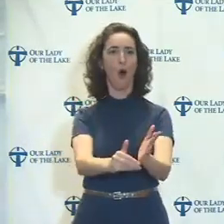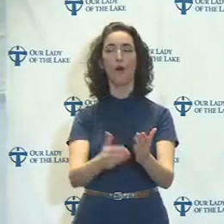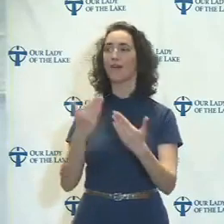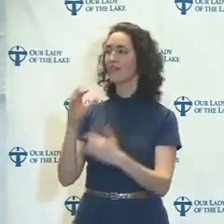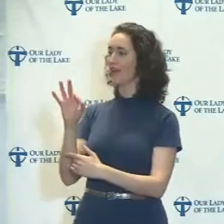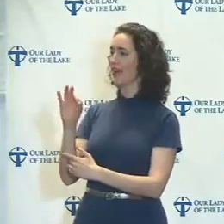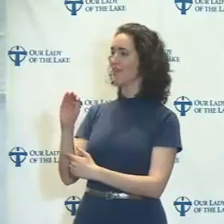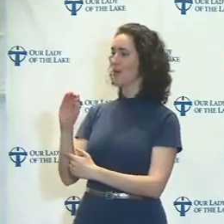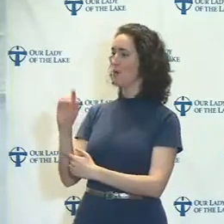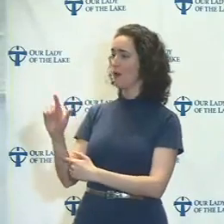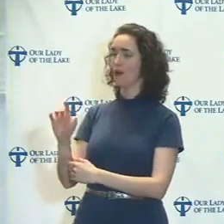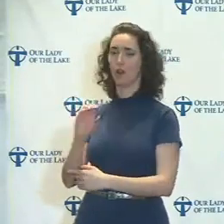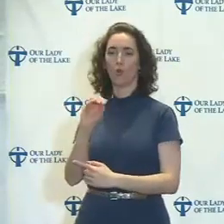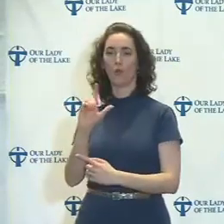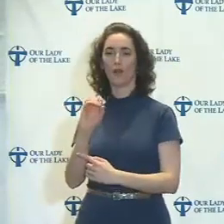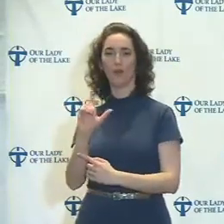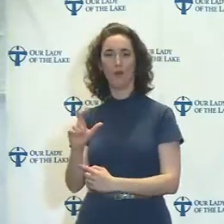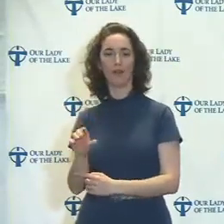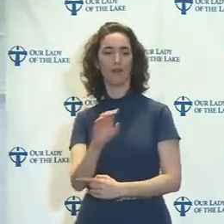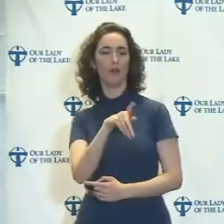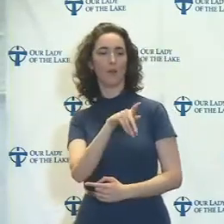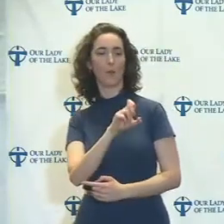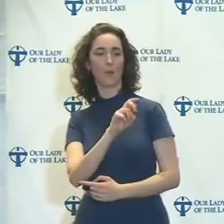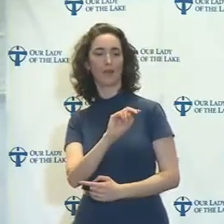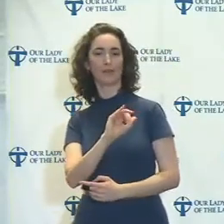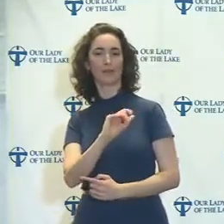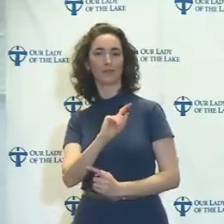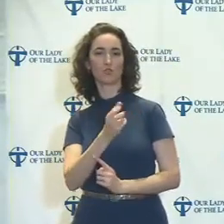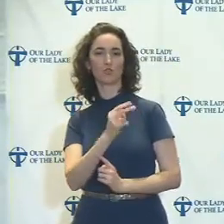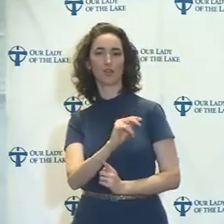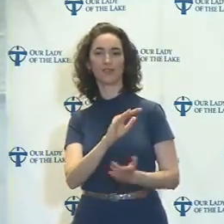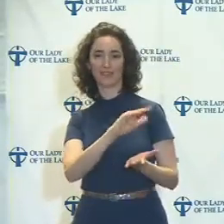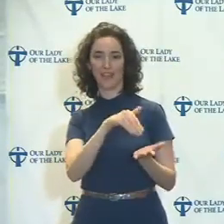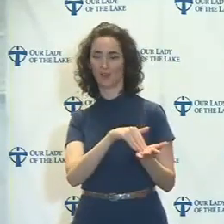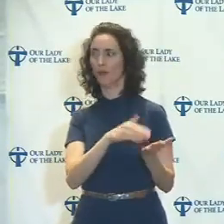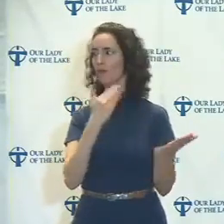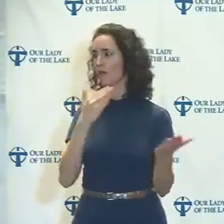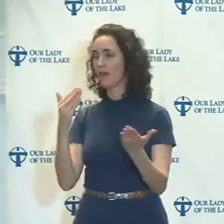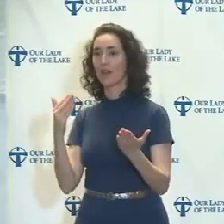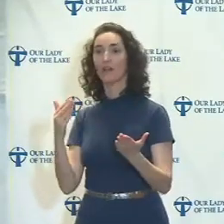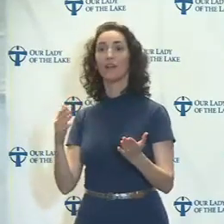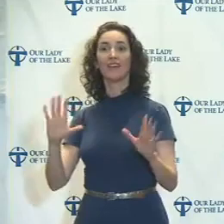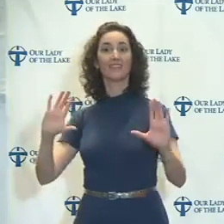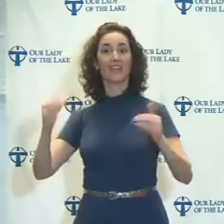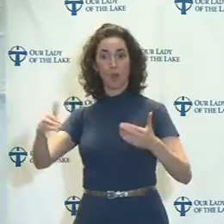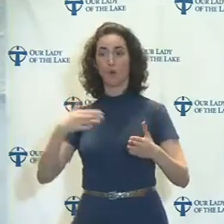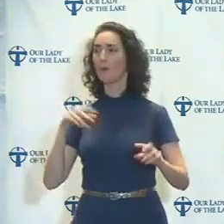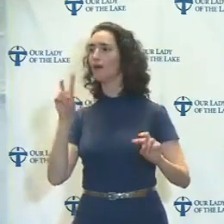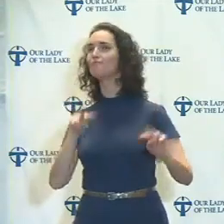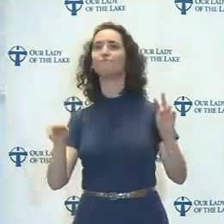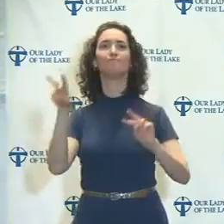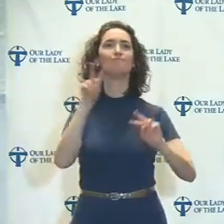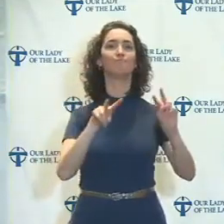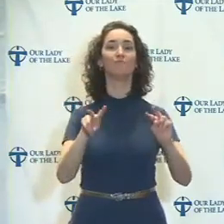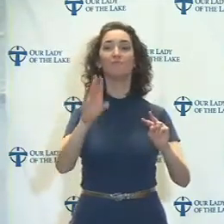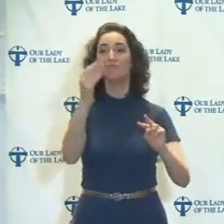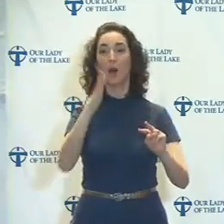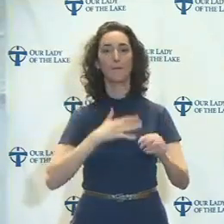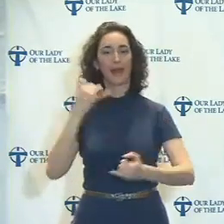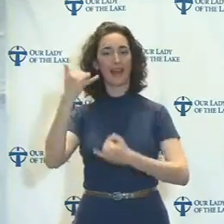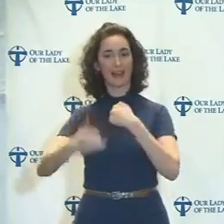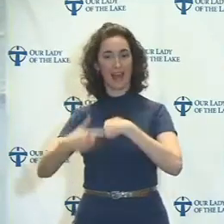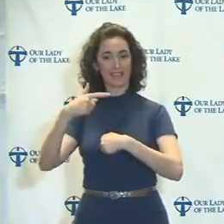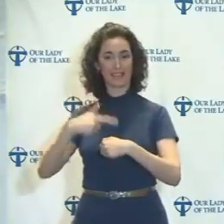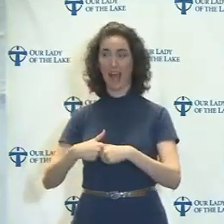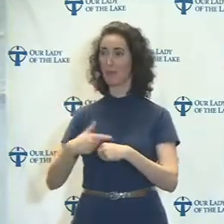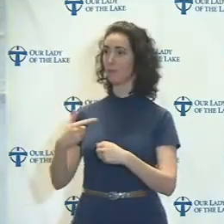FMOL, and the Pennington Center. I was just looking around the room, Governor, and the last time I was here, there was not a